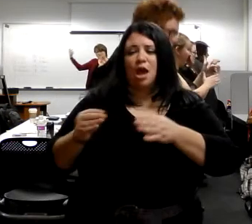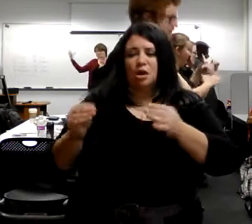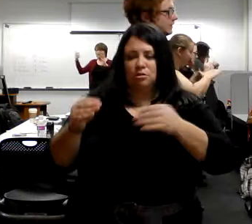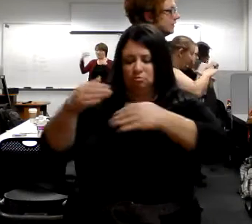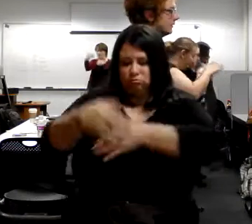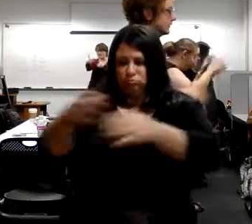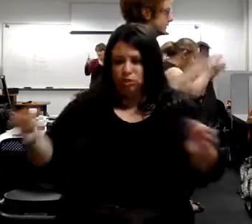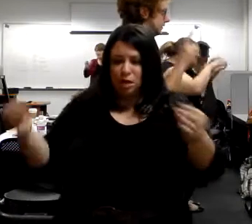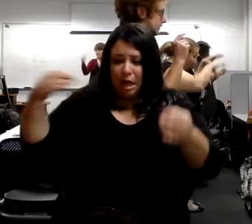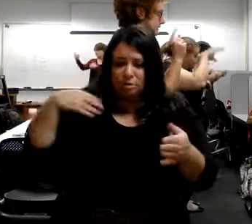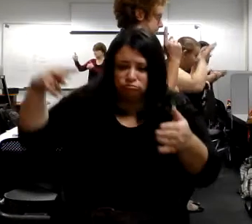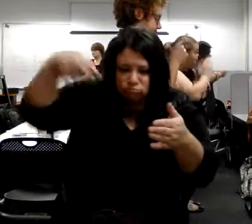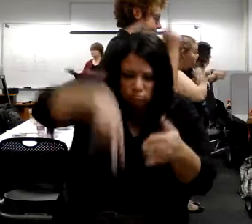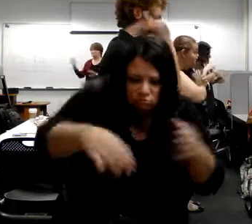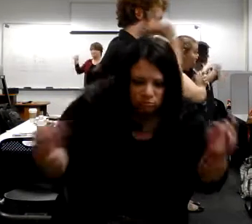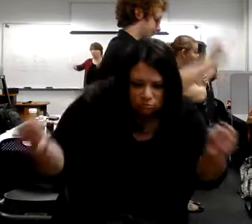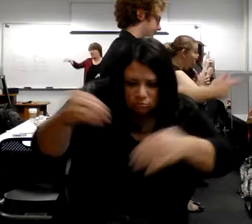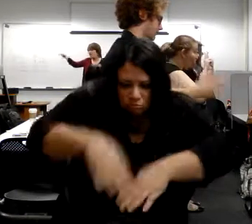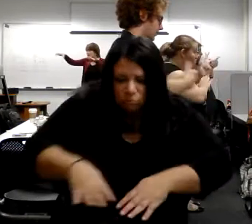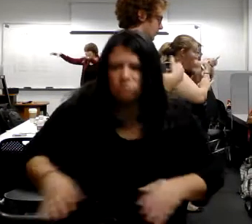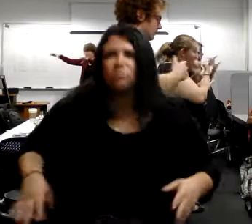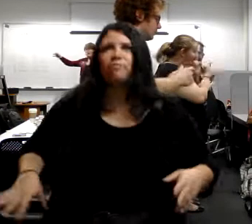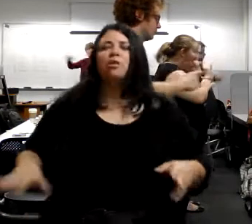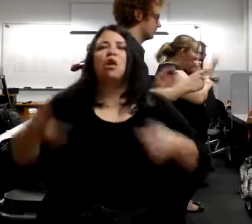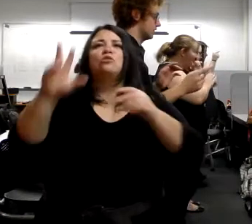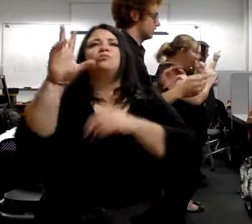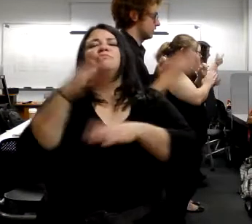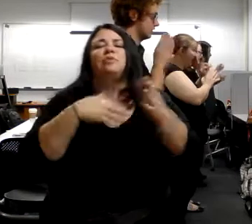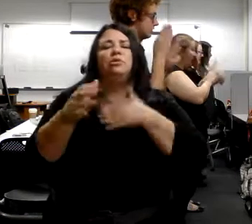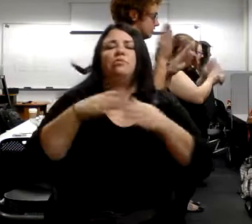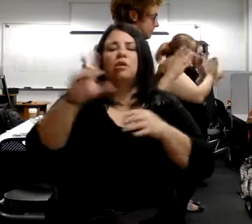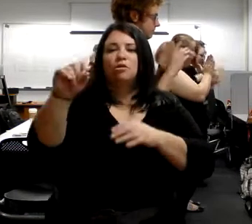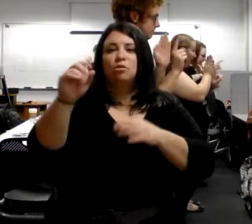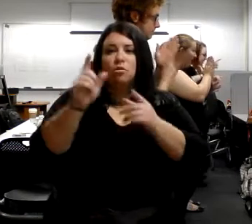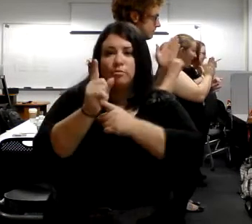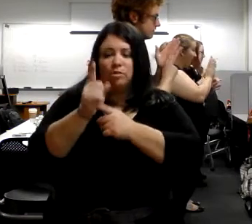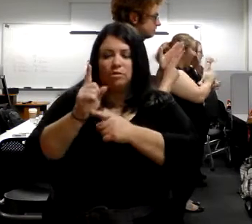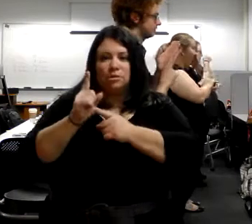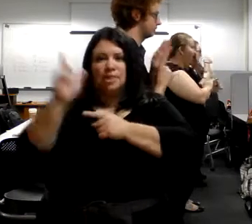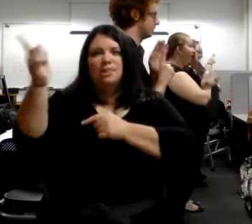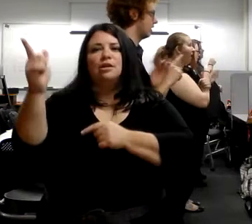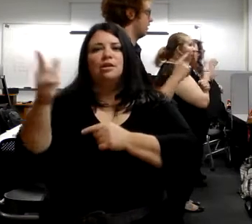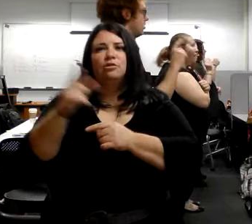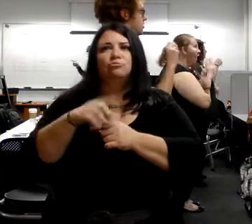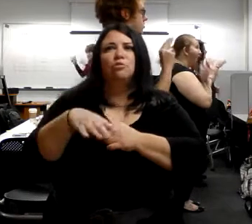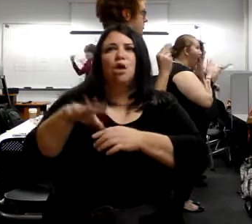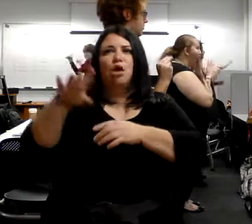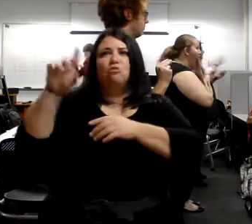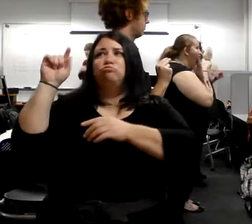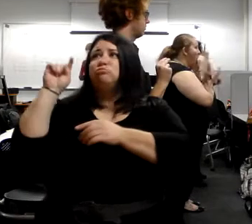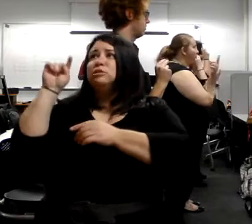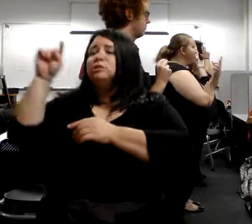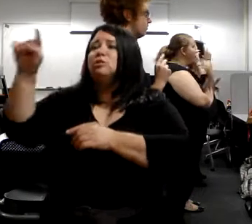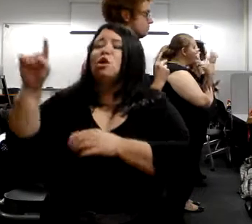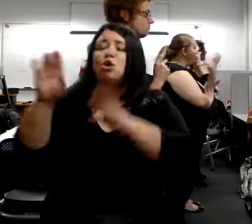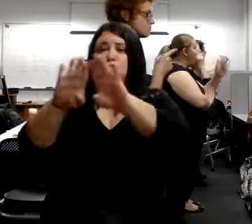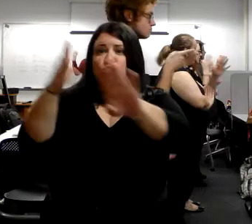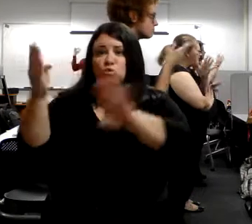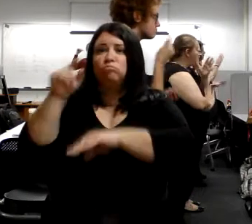the doorbell ring, and I was like, no way, she actually told her mom. Like, is this for real right now? Is this like the child